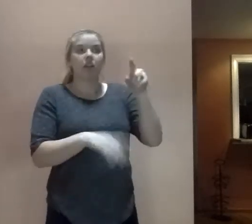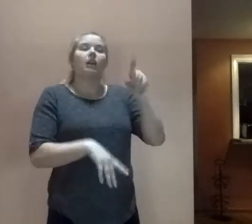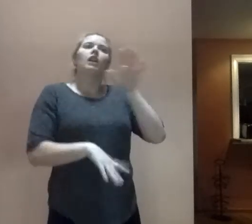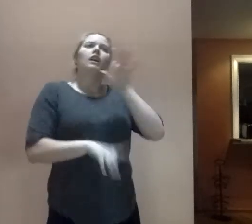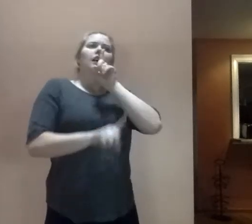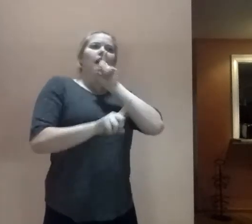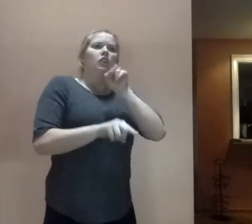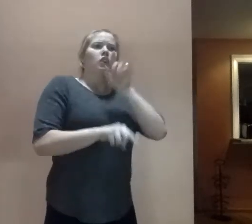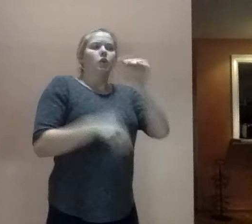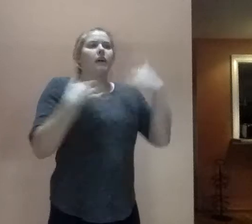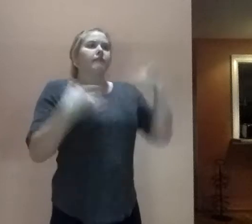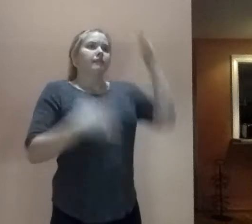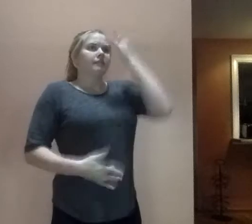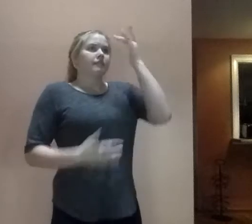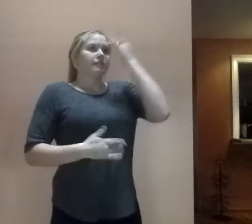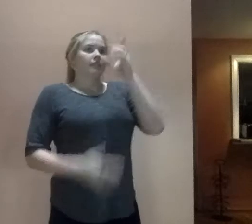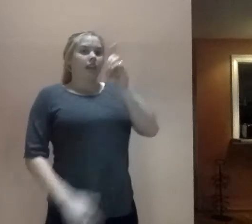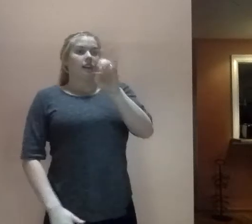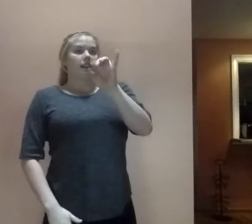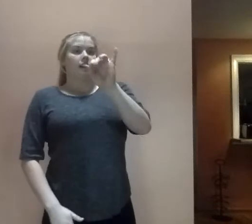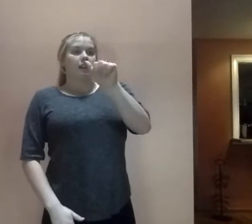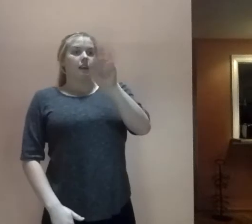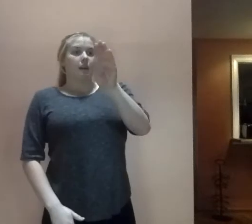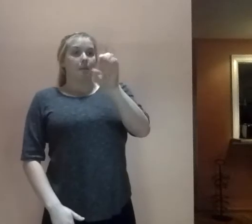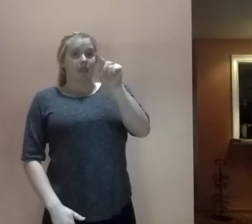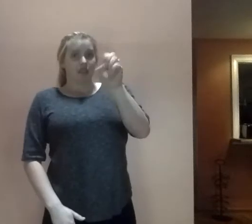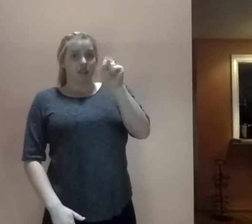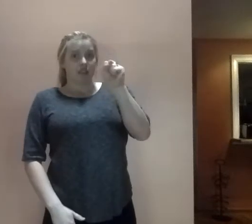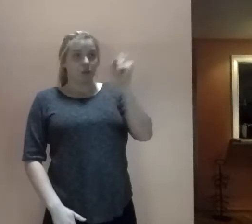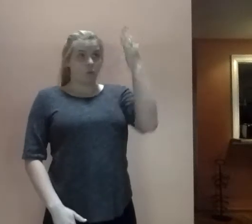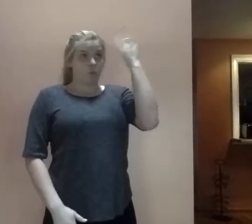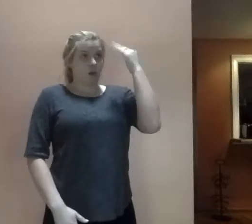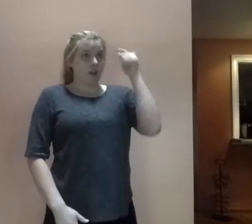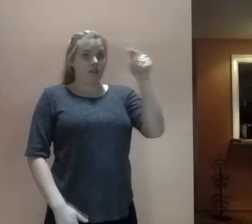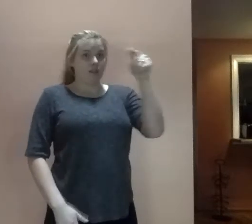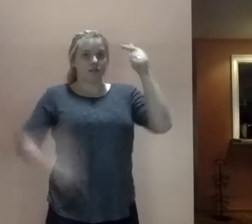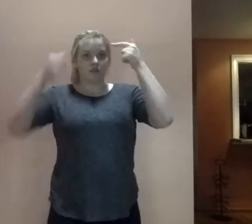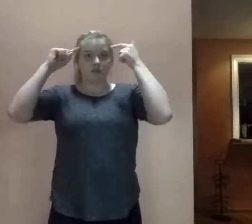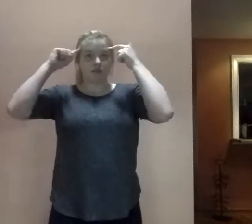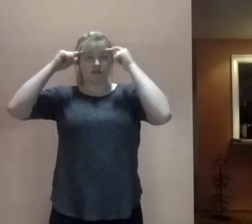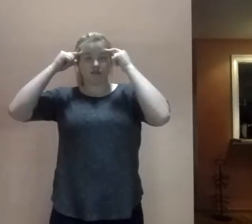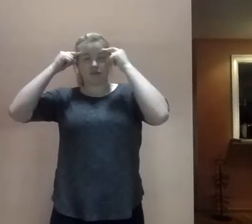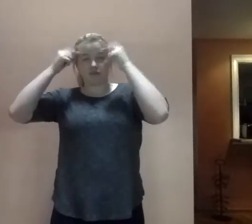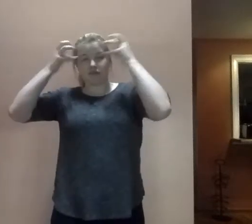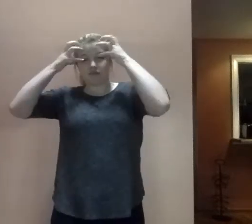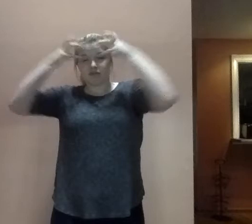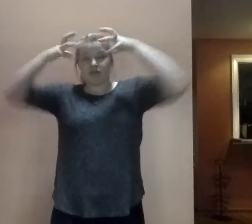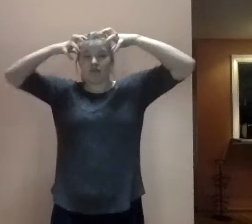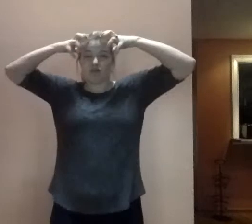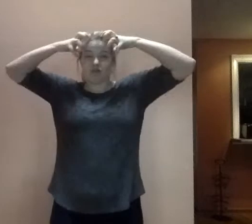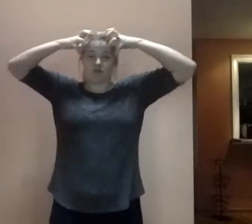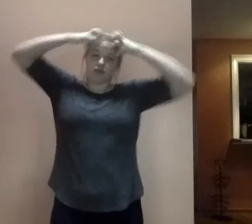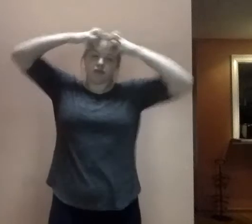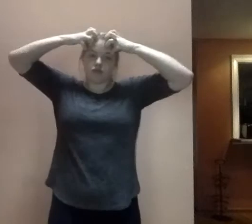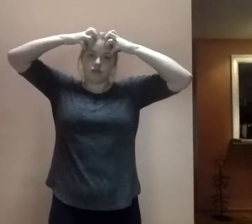people suffer dementia due to their tiny blood vessels in their brain clogging up and their nerve cells being shortchanged of oxygenated